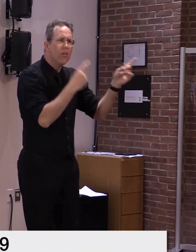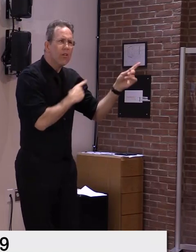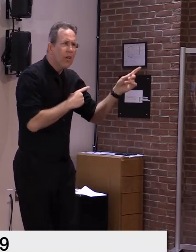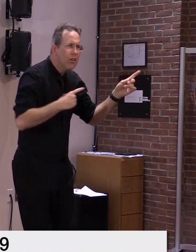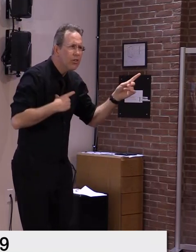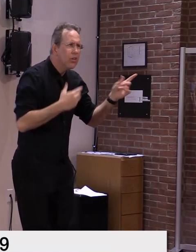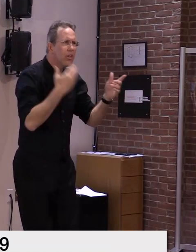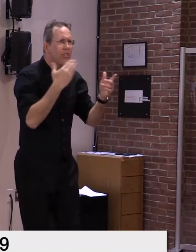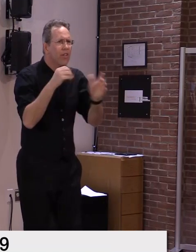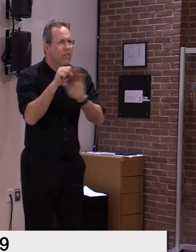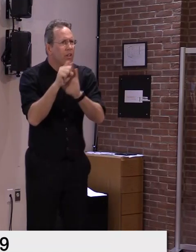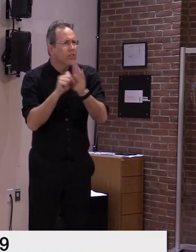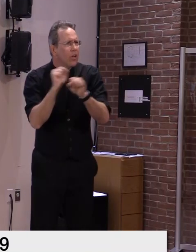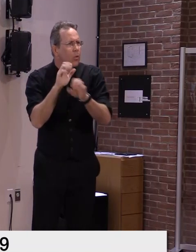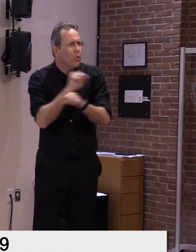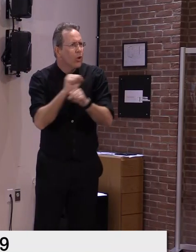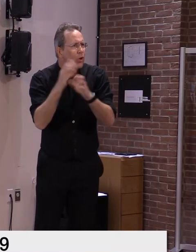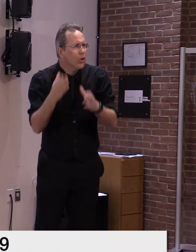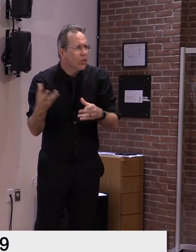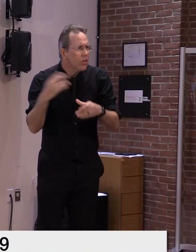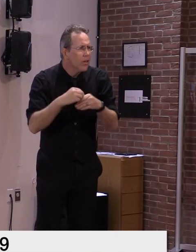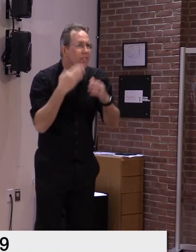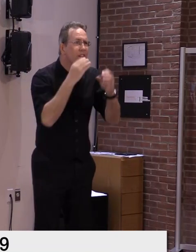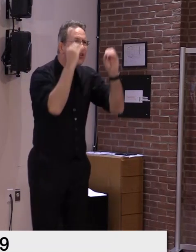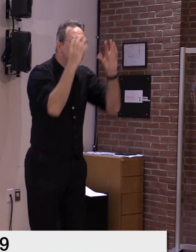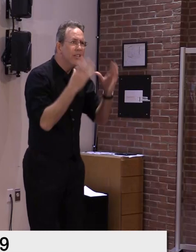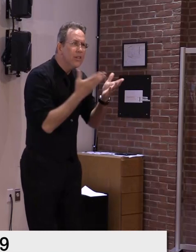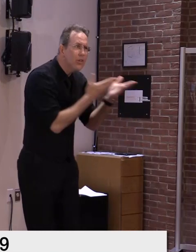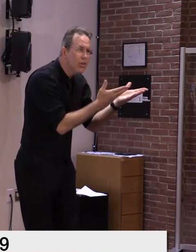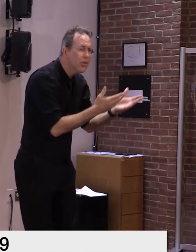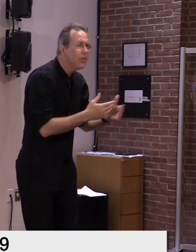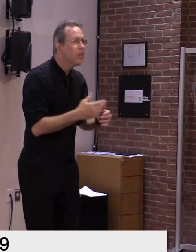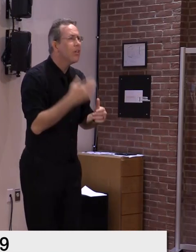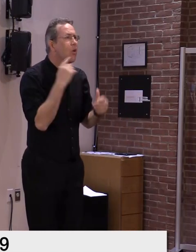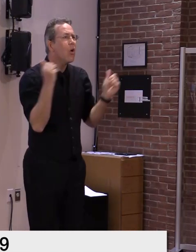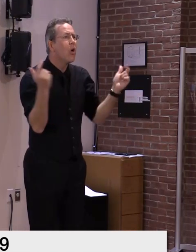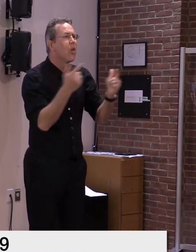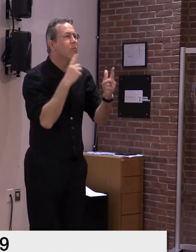our teachers, and all Vermonters who have come together